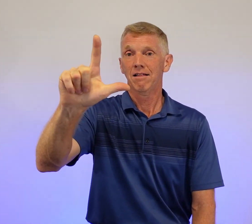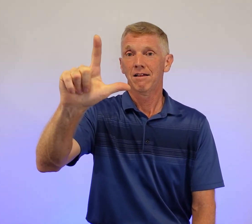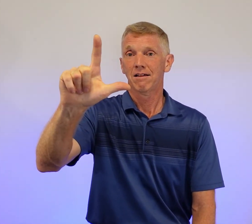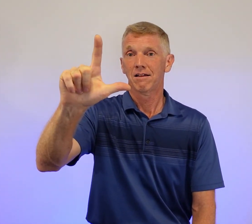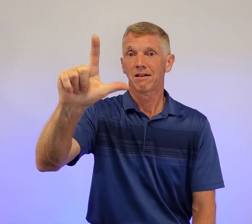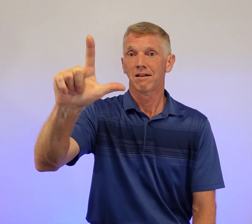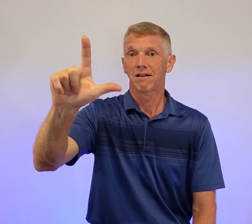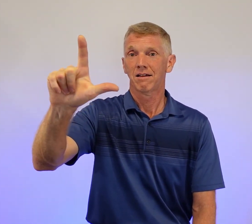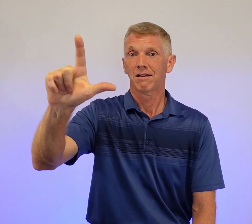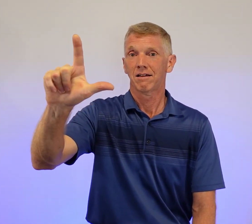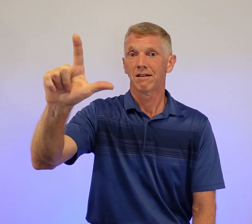L,